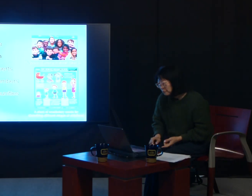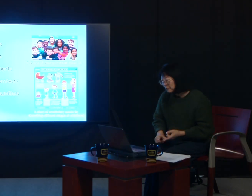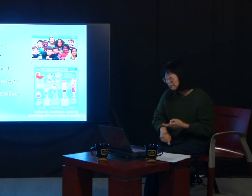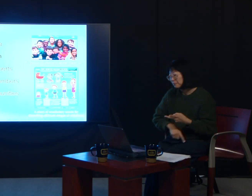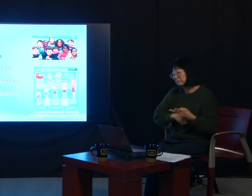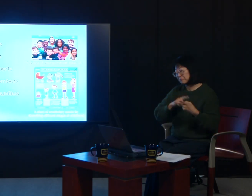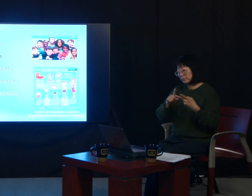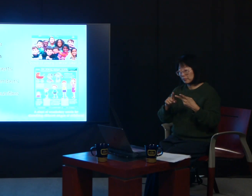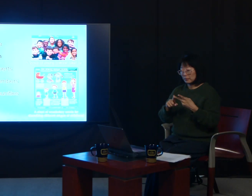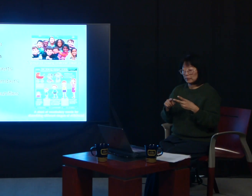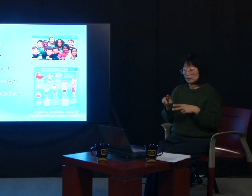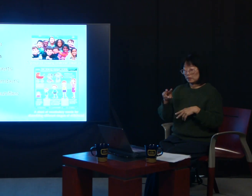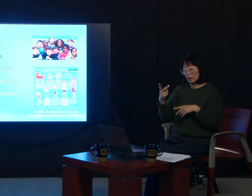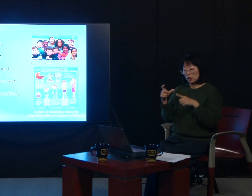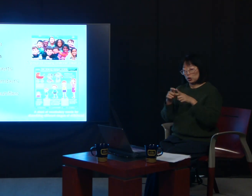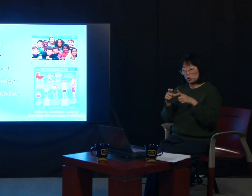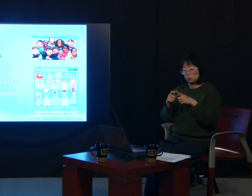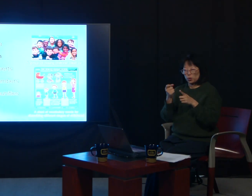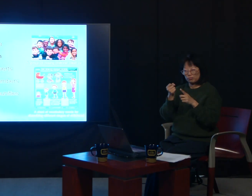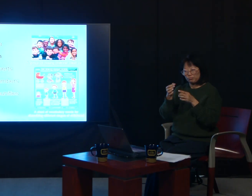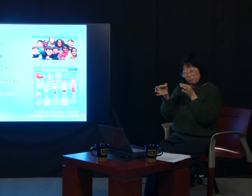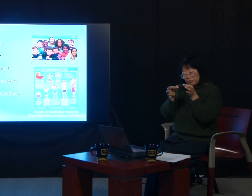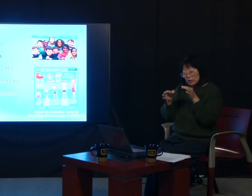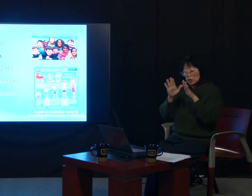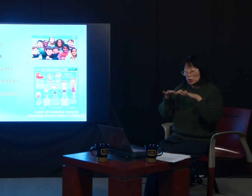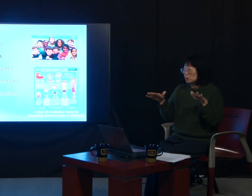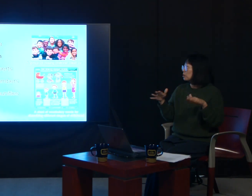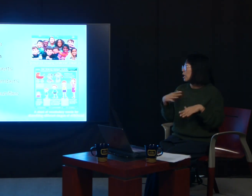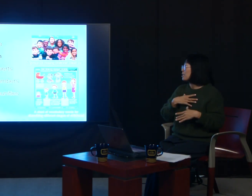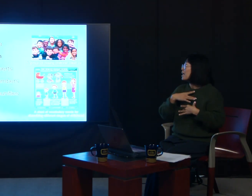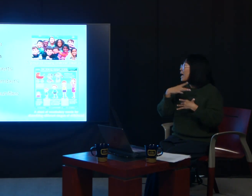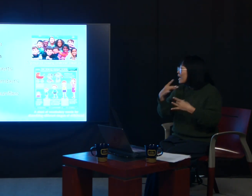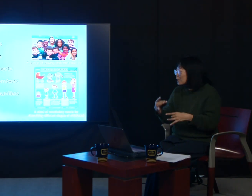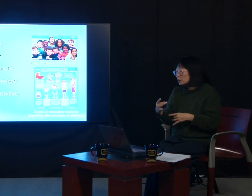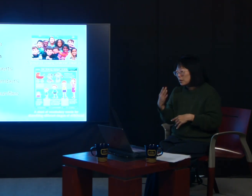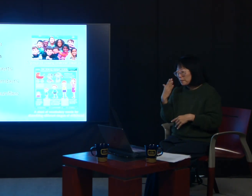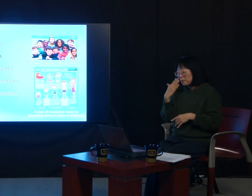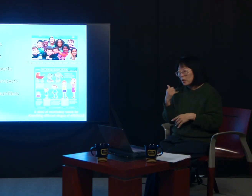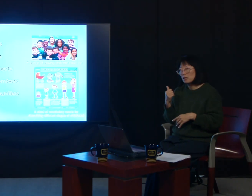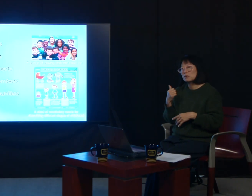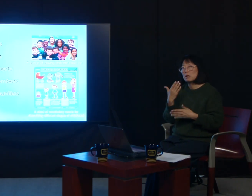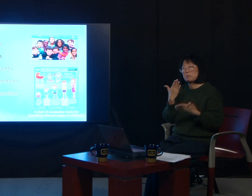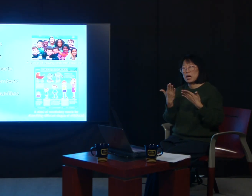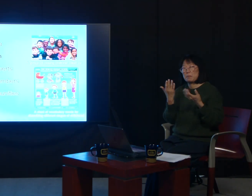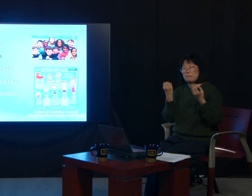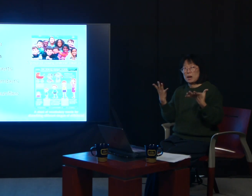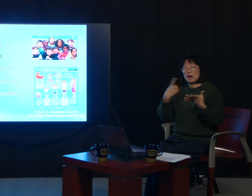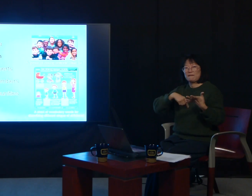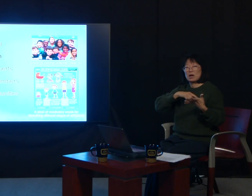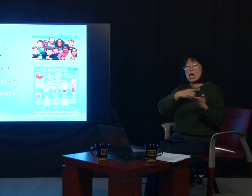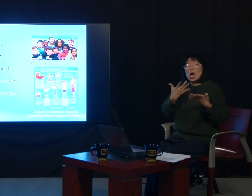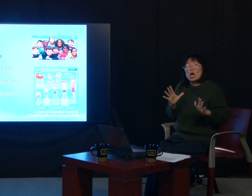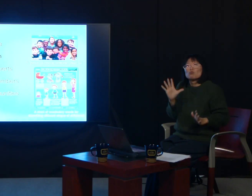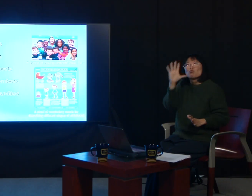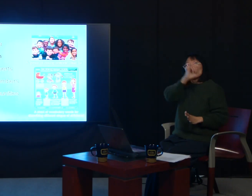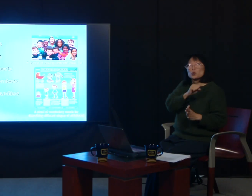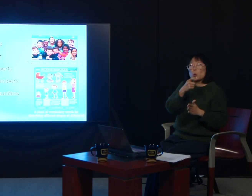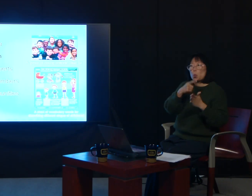The second term that I'd like to talk about is children. This is very interesting because many of us make assumptions